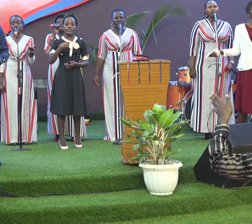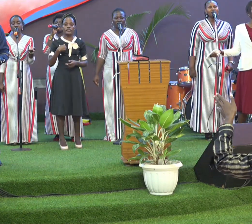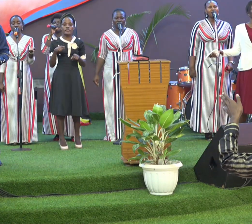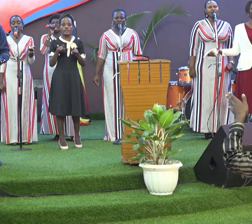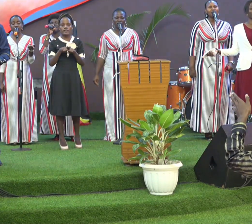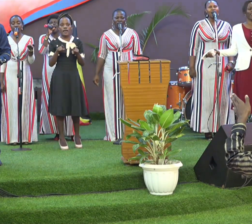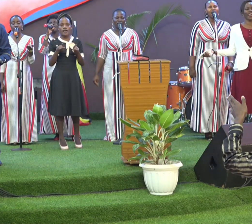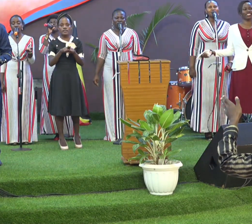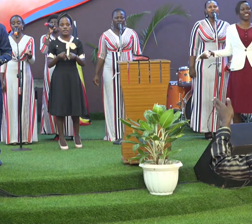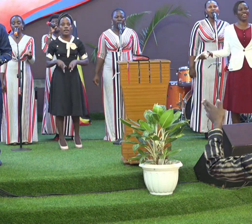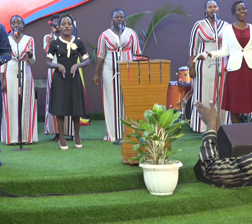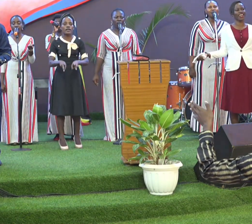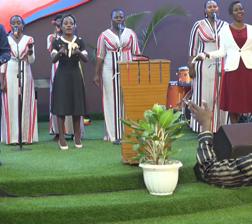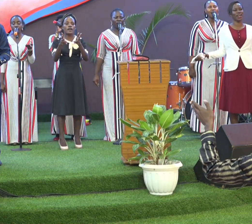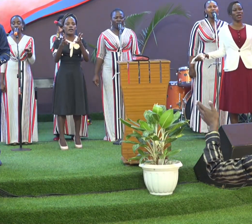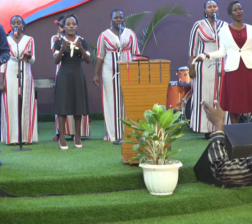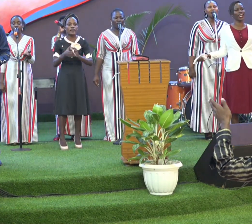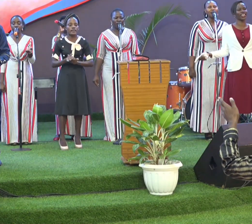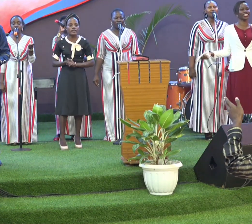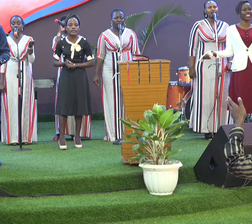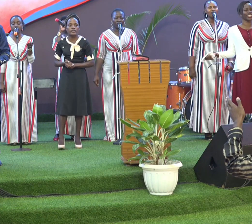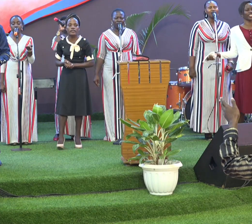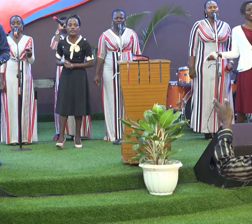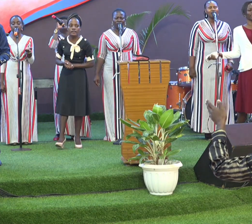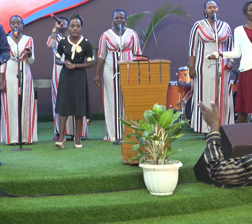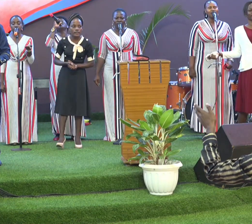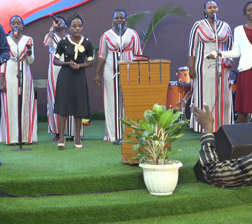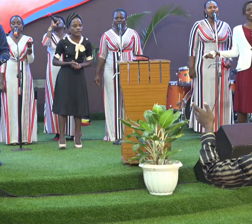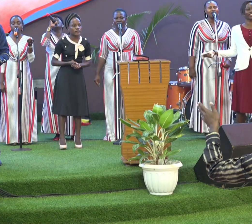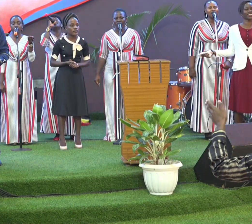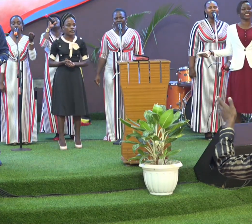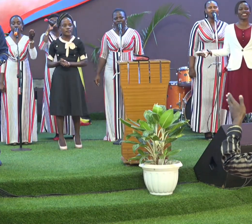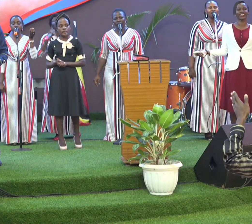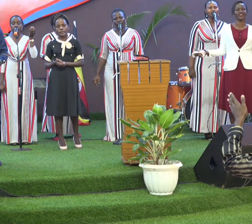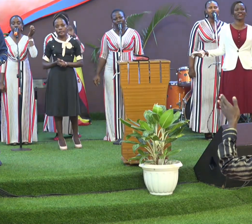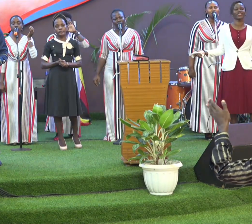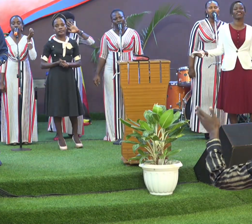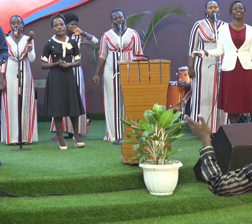ekisacho kisanze nga wendi